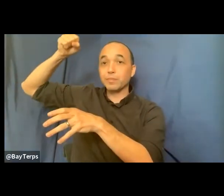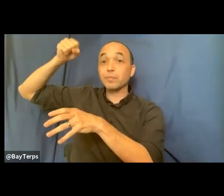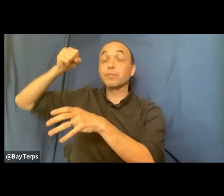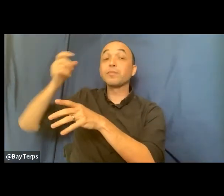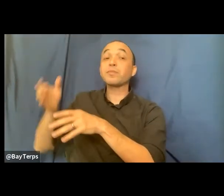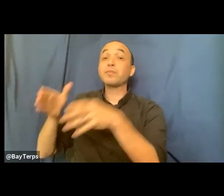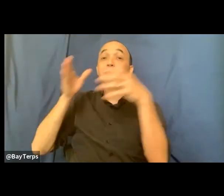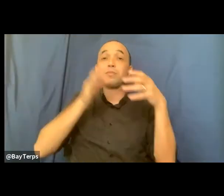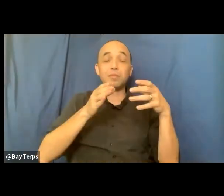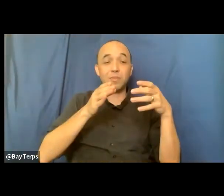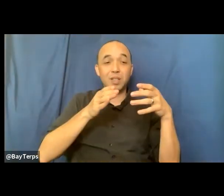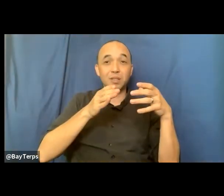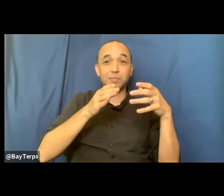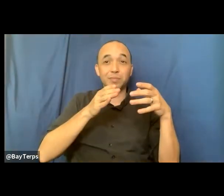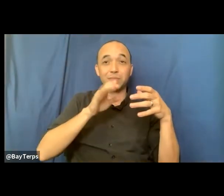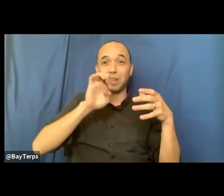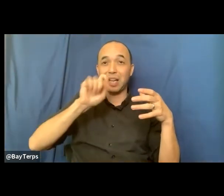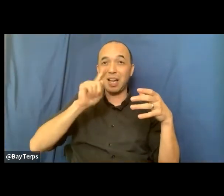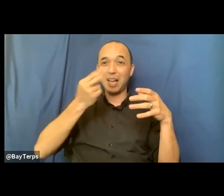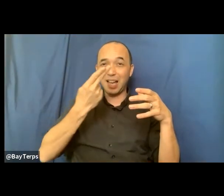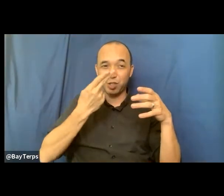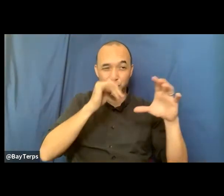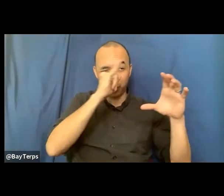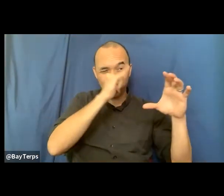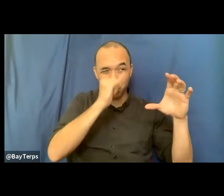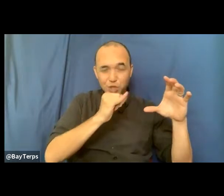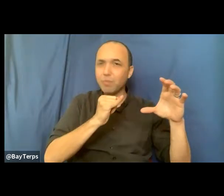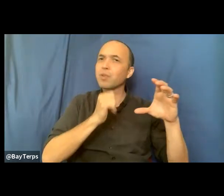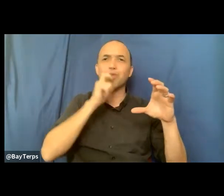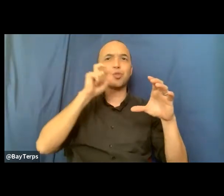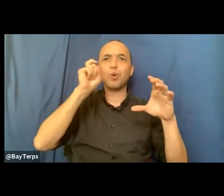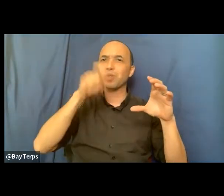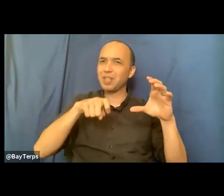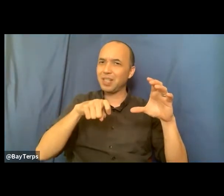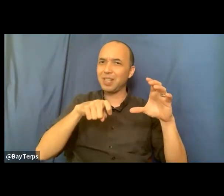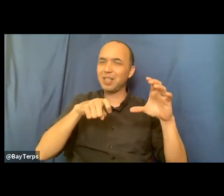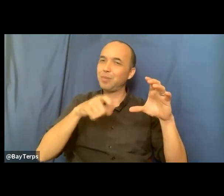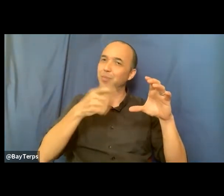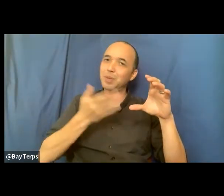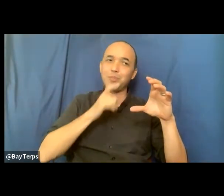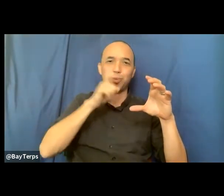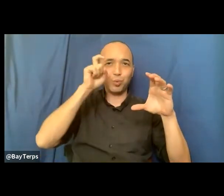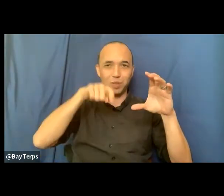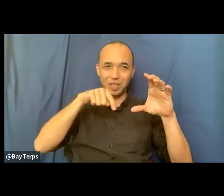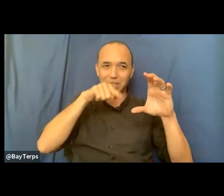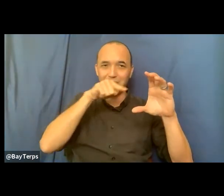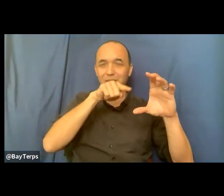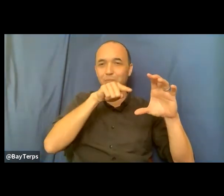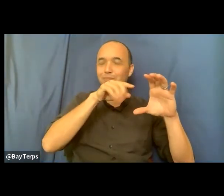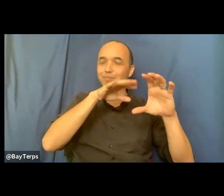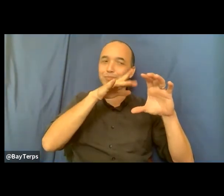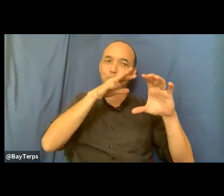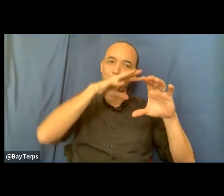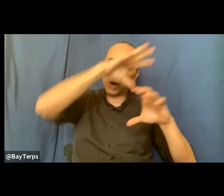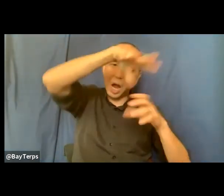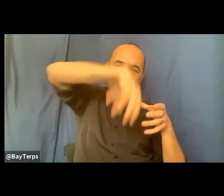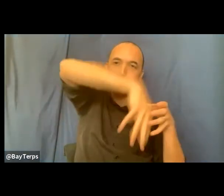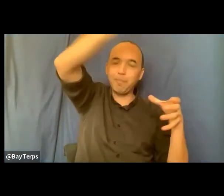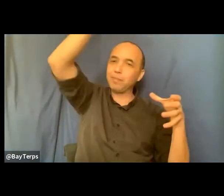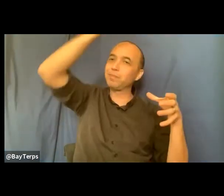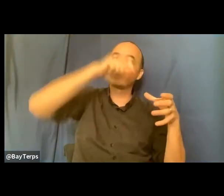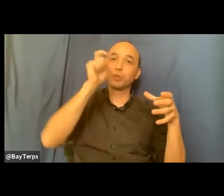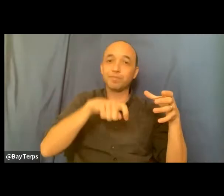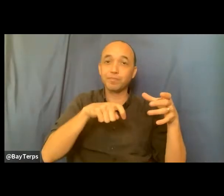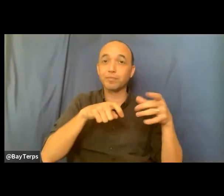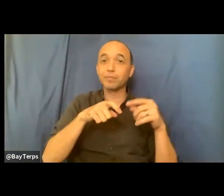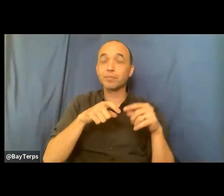inside. Another question is coming in: does the temperature of the pumpkin matter, cold or room temp? The colder the